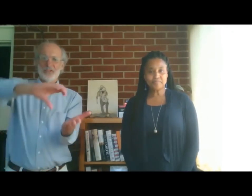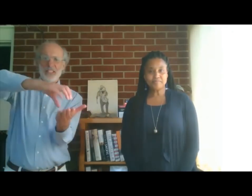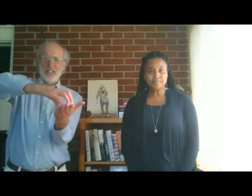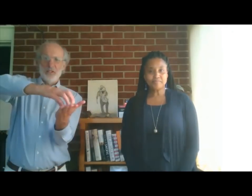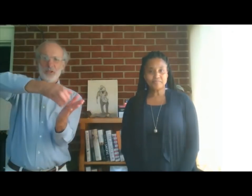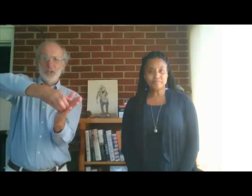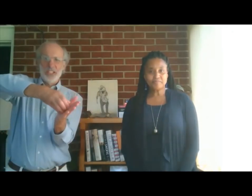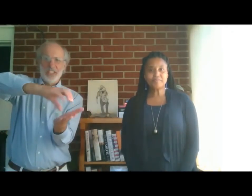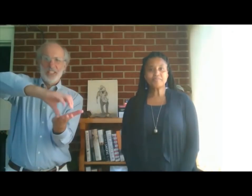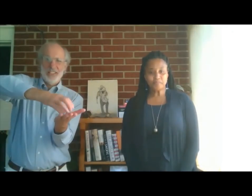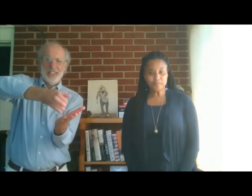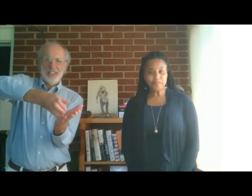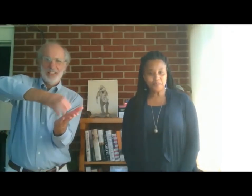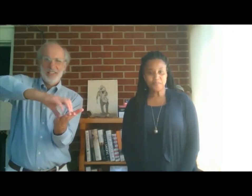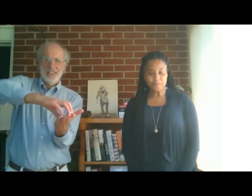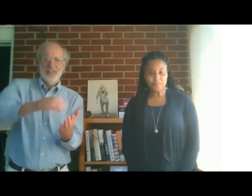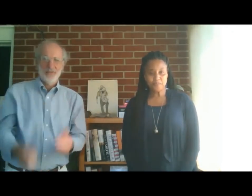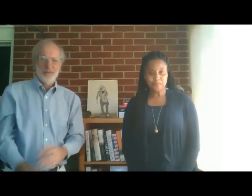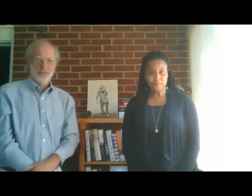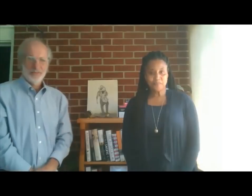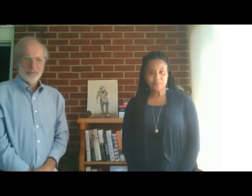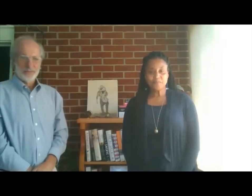And that's right, cookie.